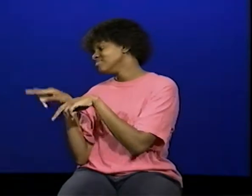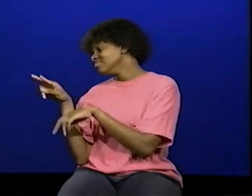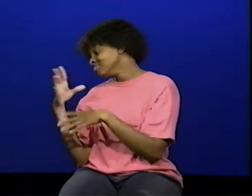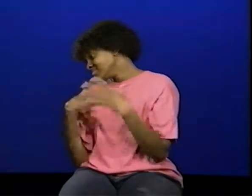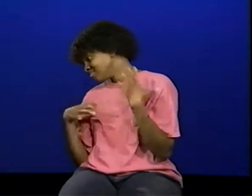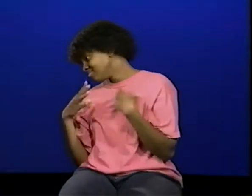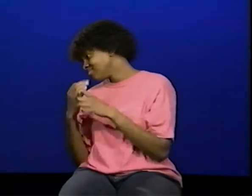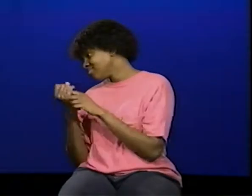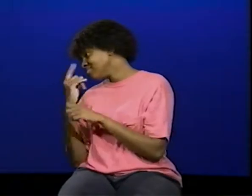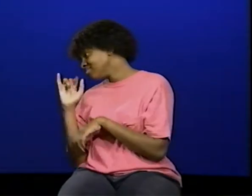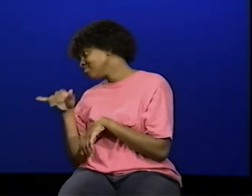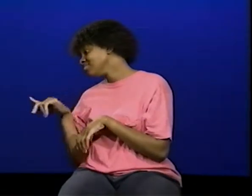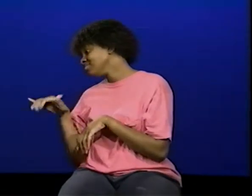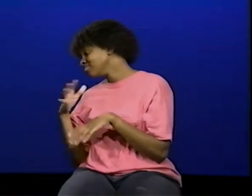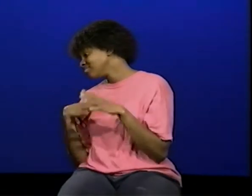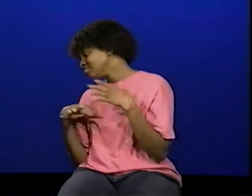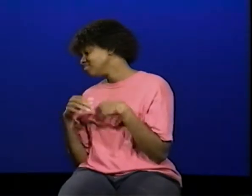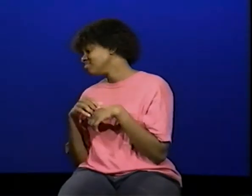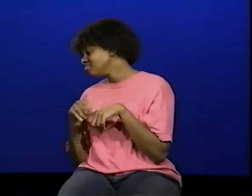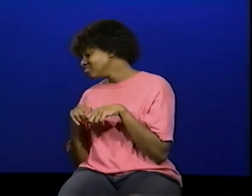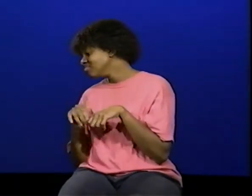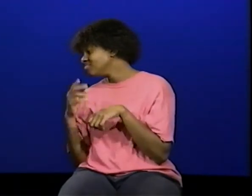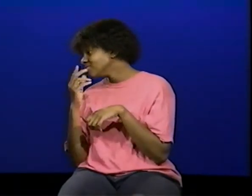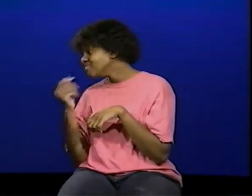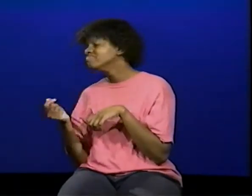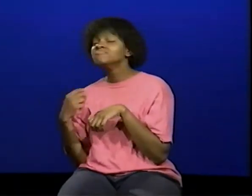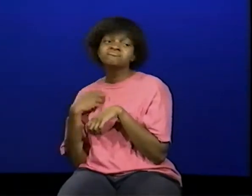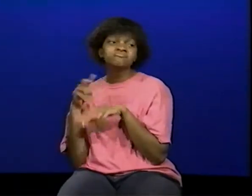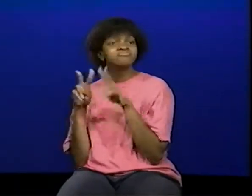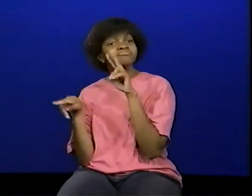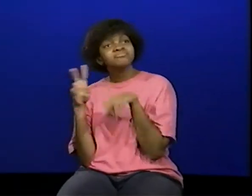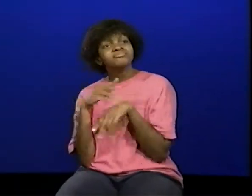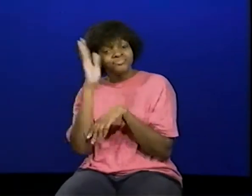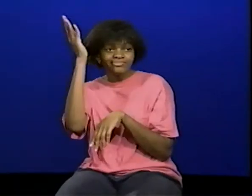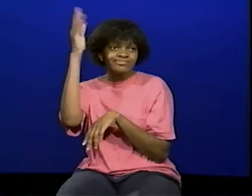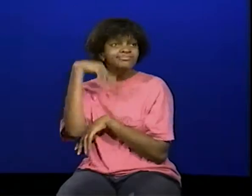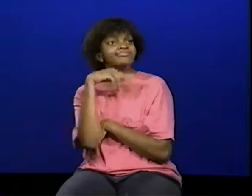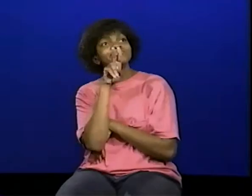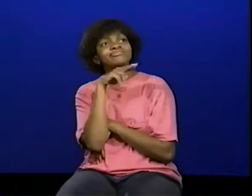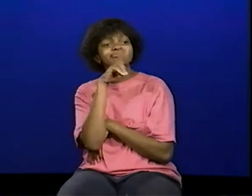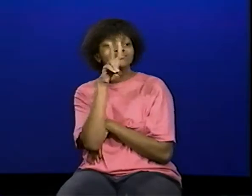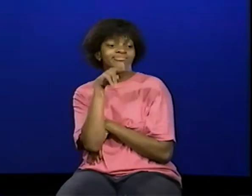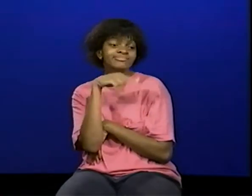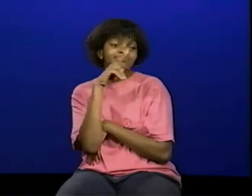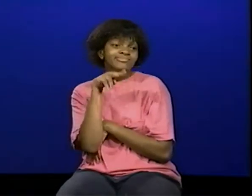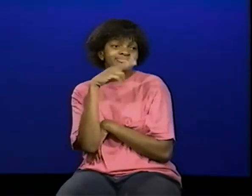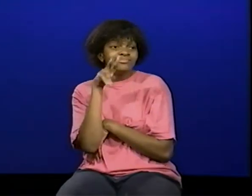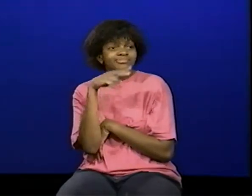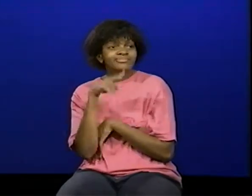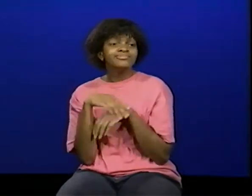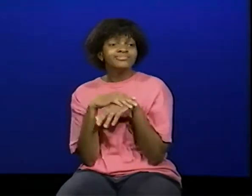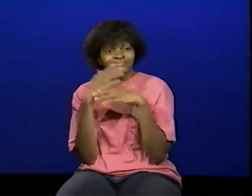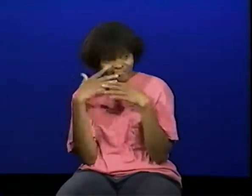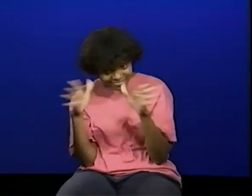around the room and saw somebody leaning on their elbow, and I looked and checked out somebody else's shoes and thought they were pretty interesting, and I just kind of...